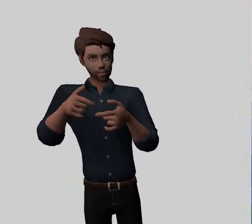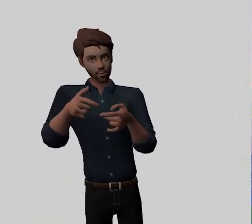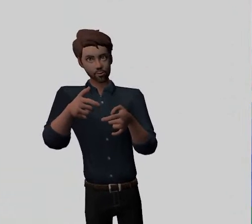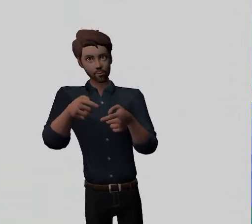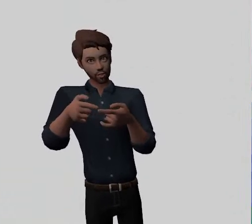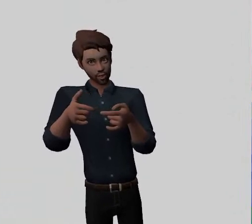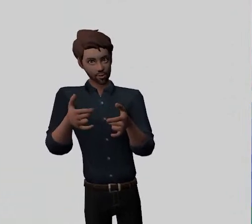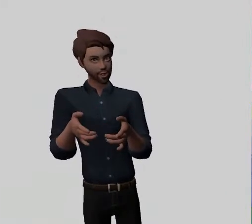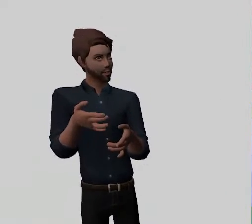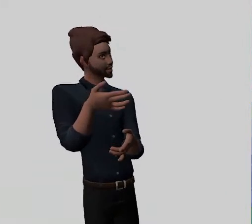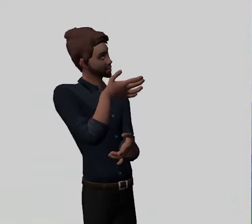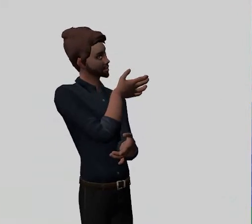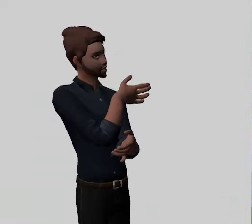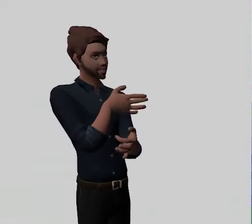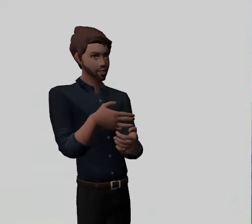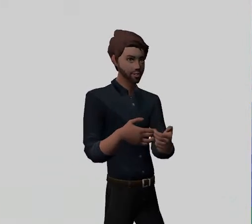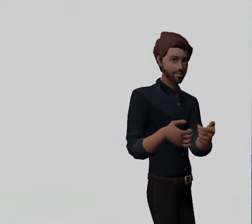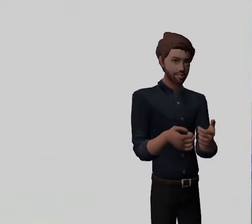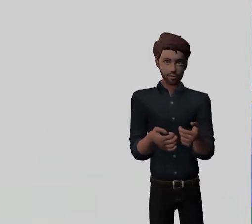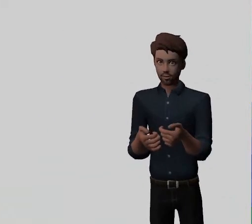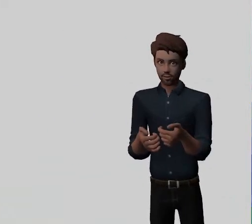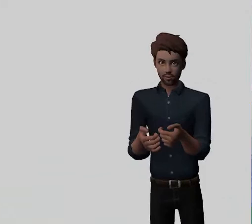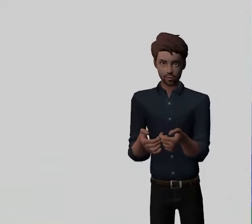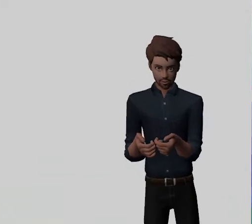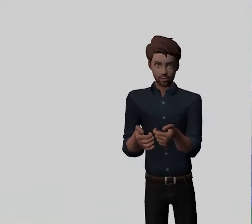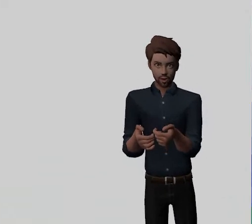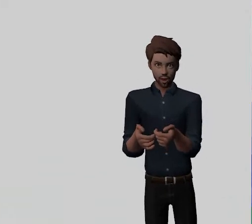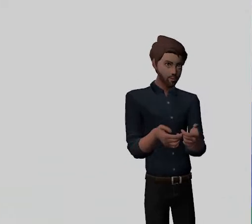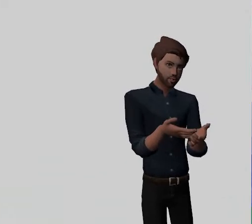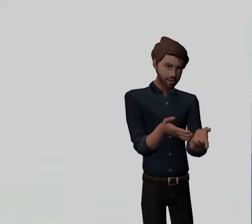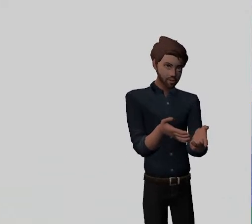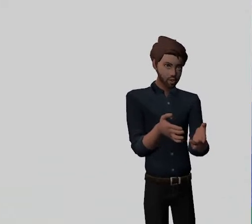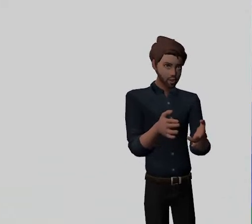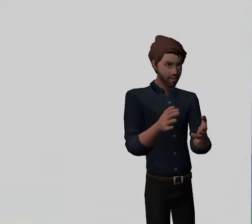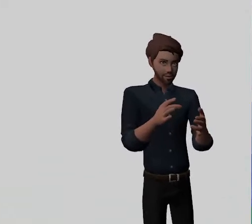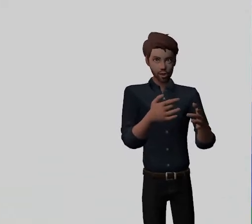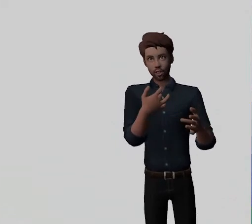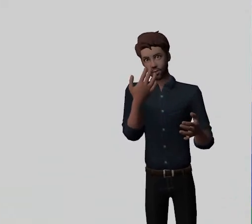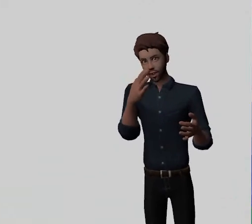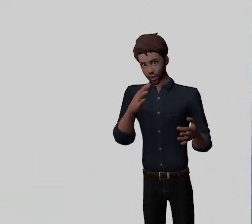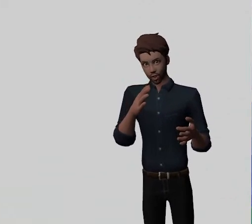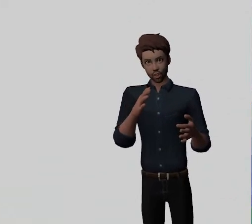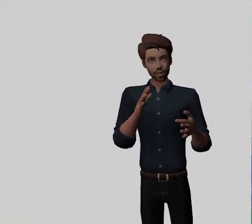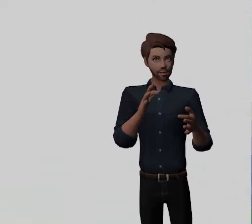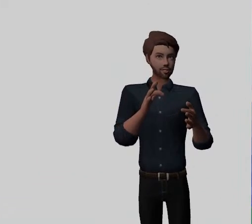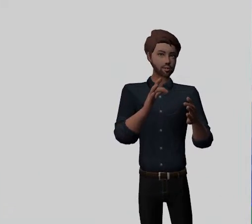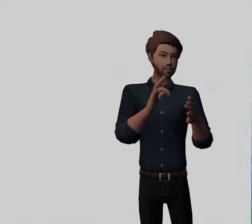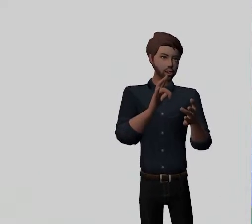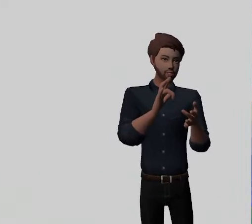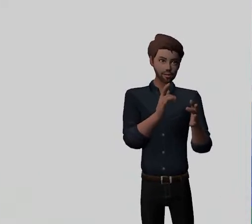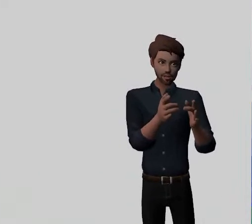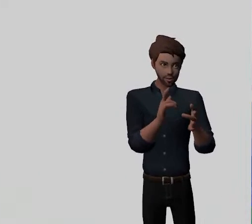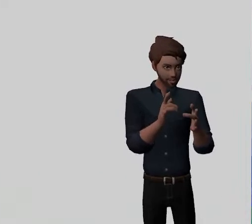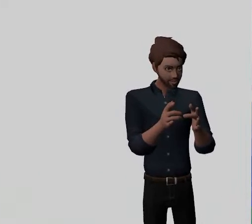common or among other players, then you could focus on this. If you wanted to, I don't know any, but you could